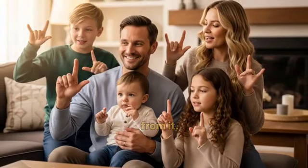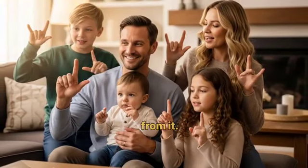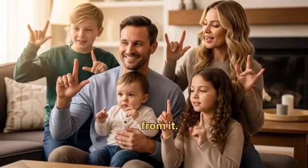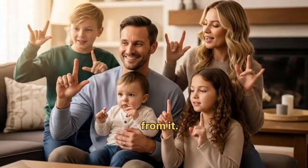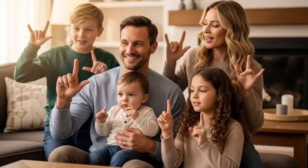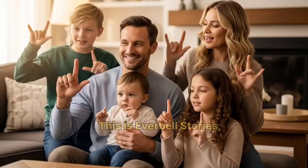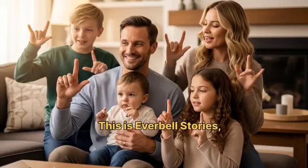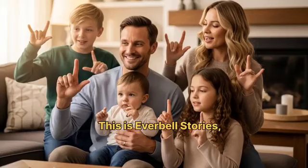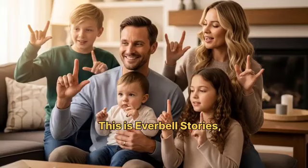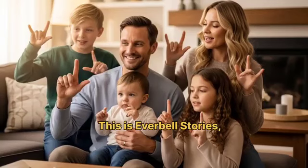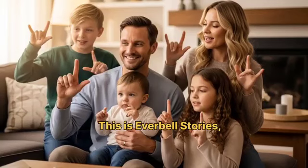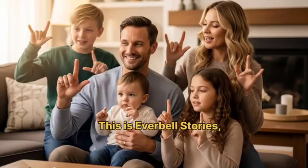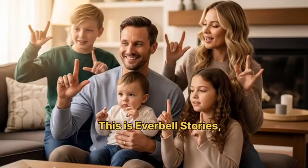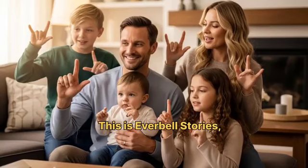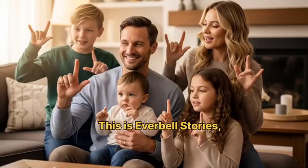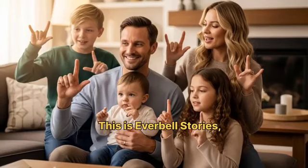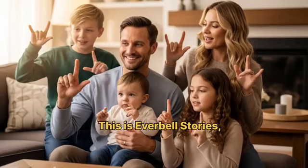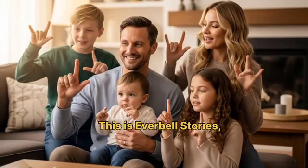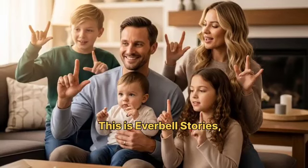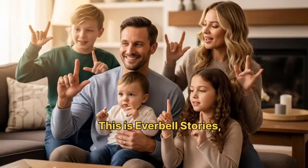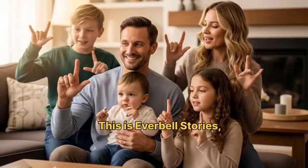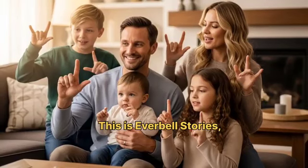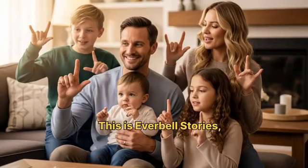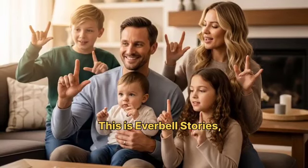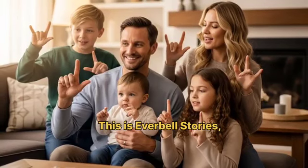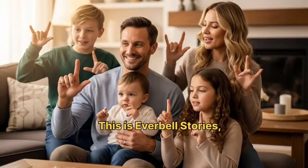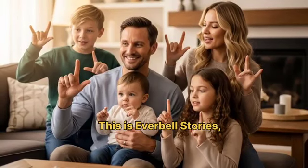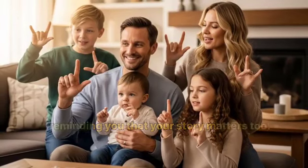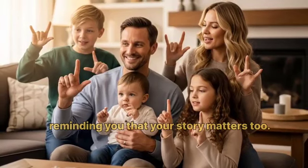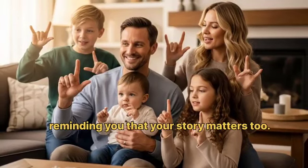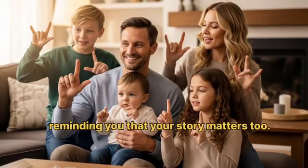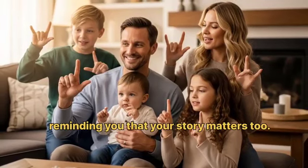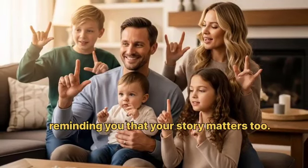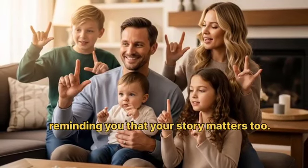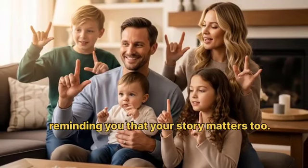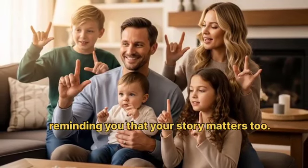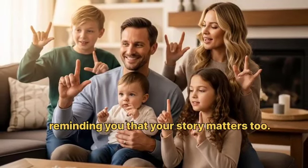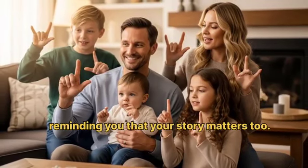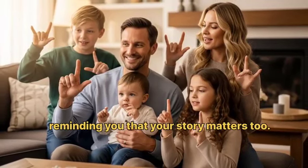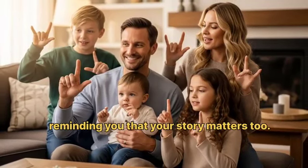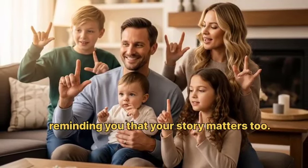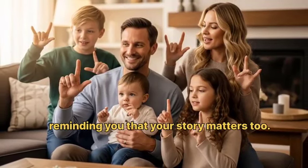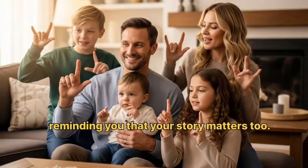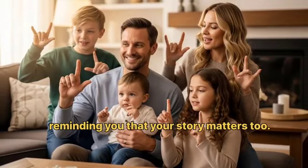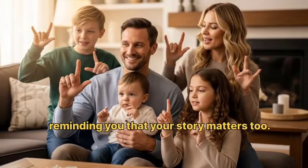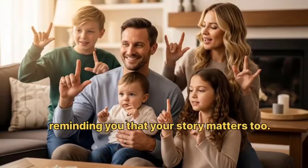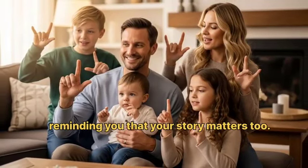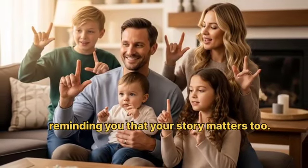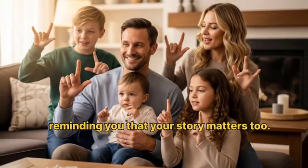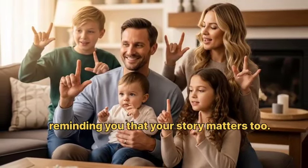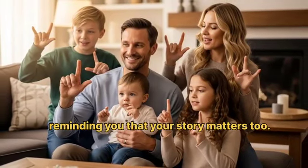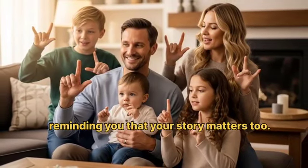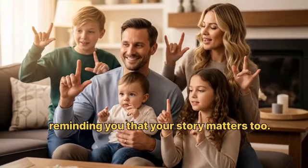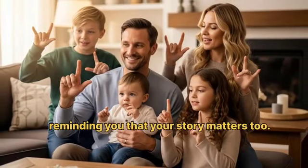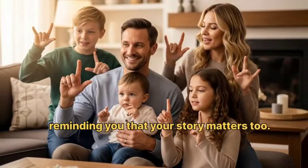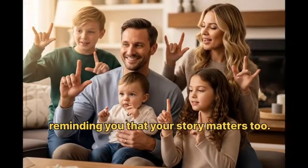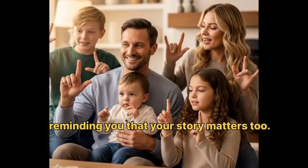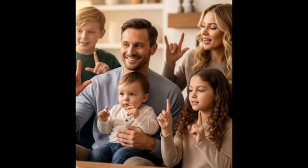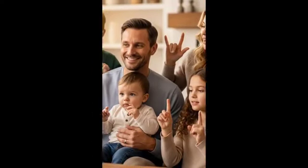from it. This is Everbell Stories, reminding you that your story matters too.